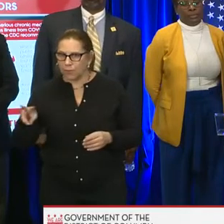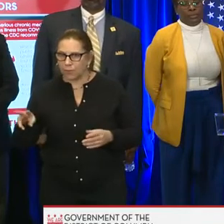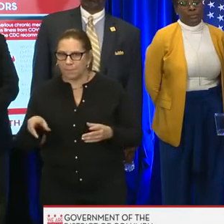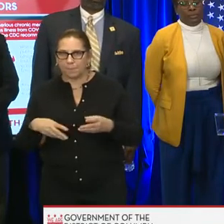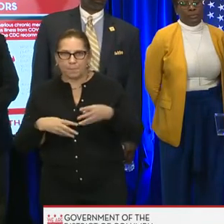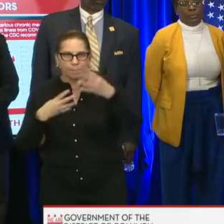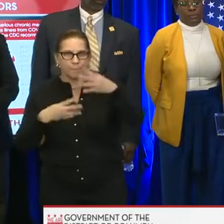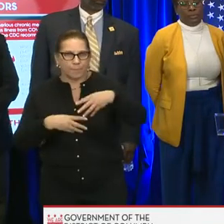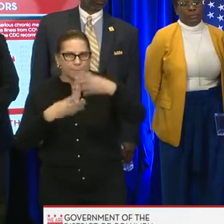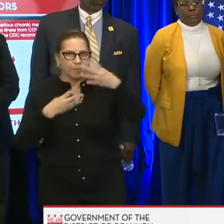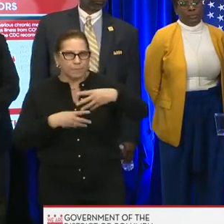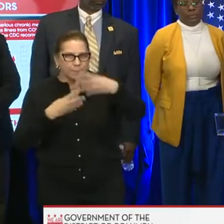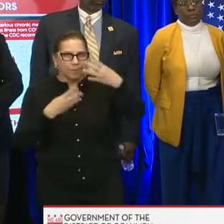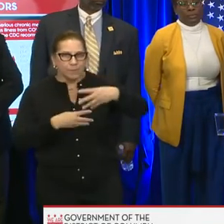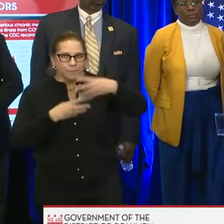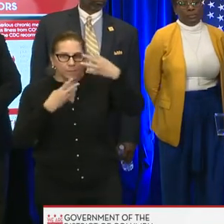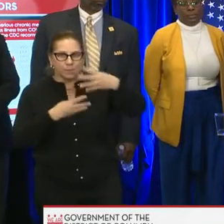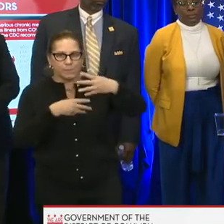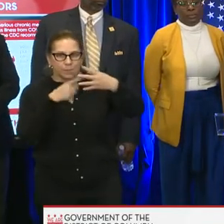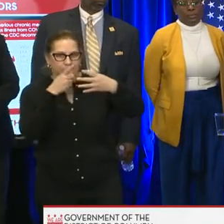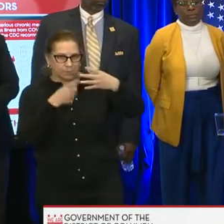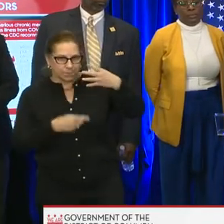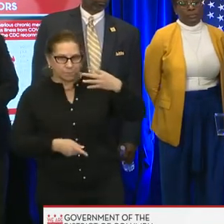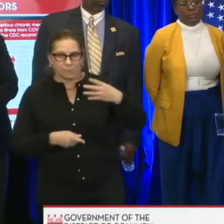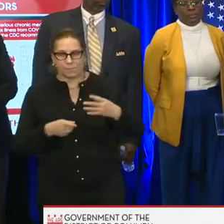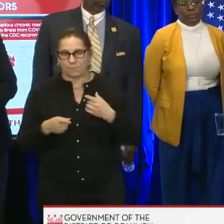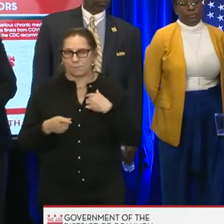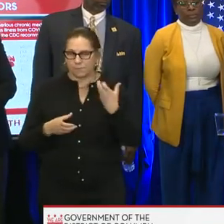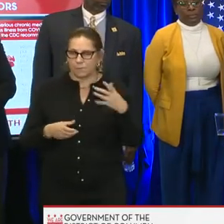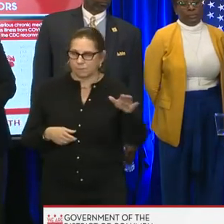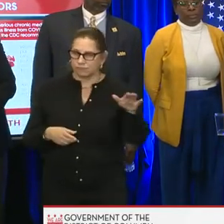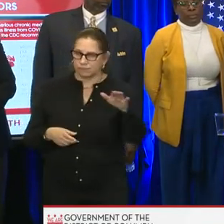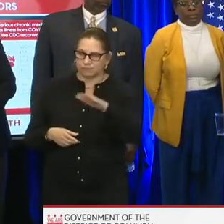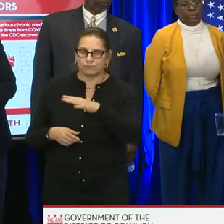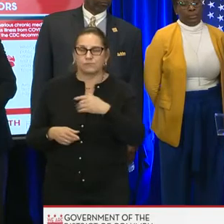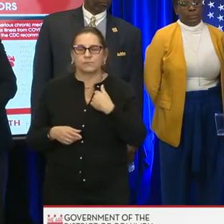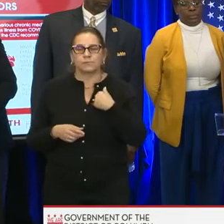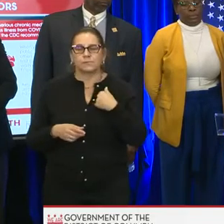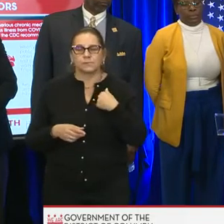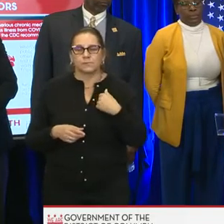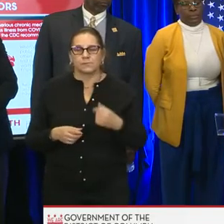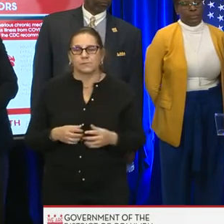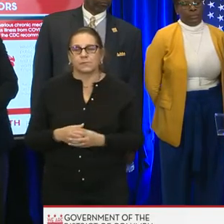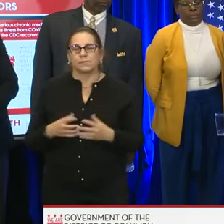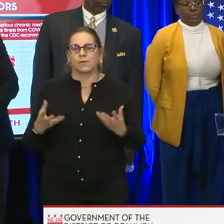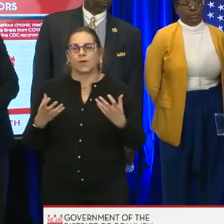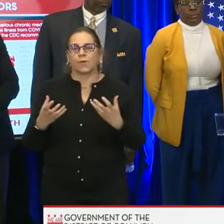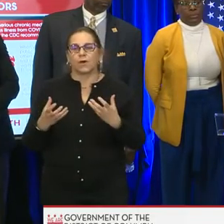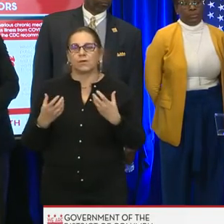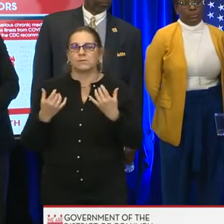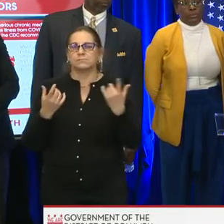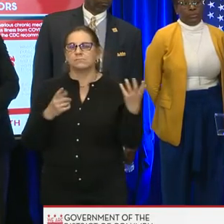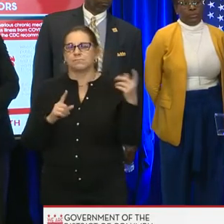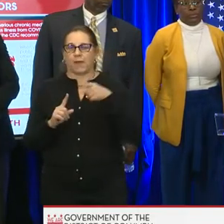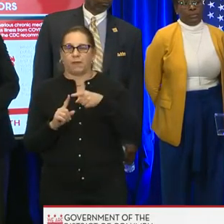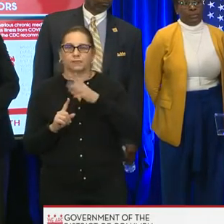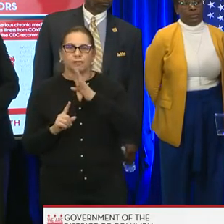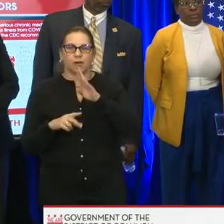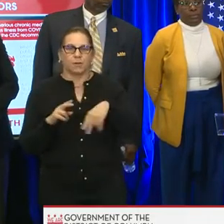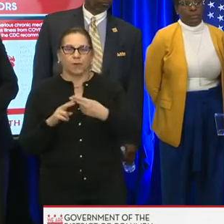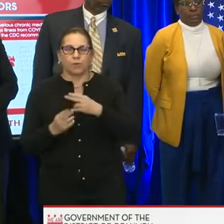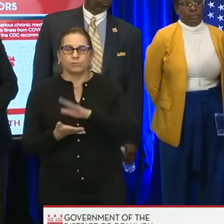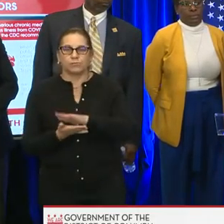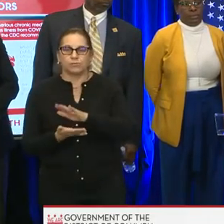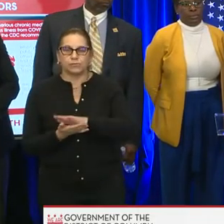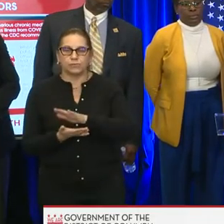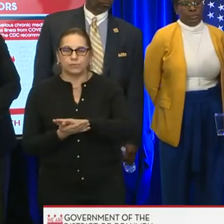So with that, I first want to turn to our schools And I want to invite Deputy Mayor Paul Kine to